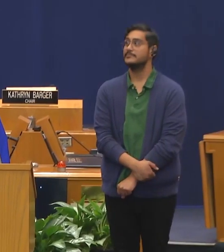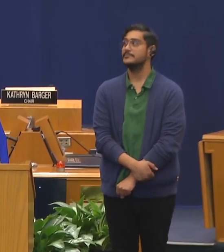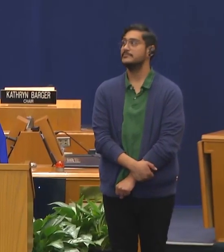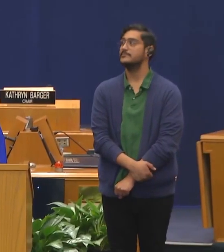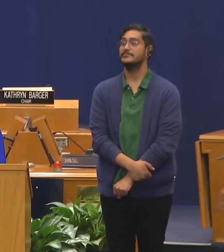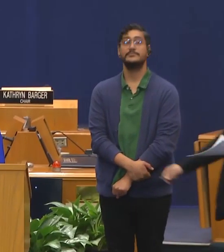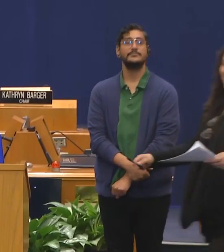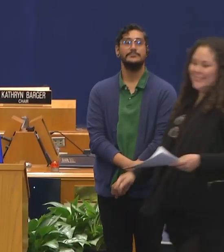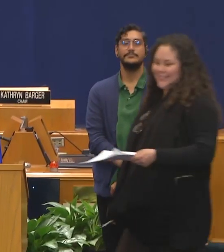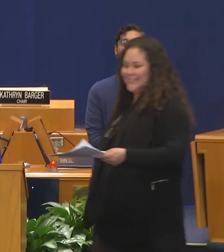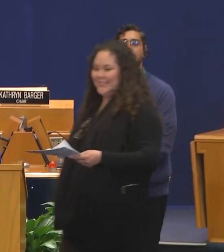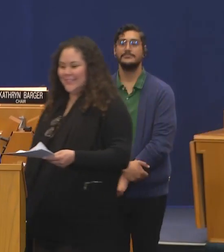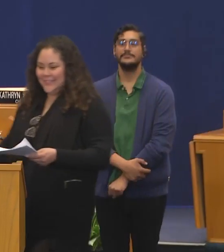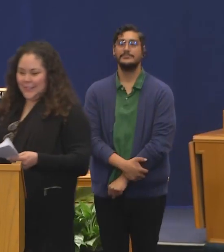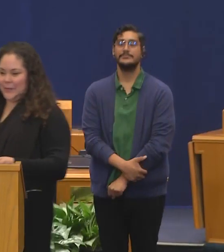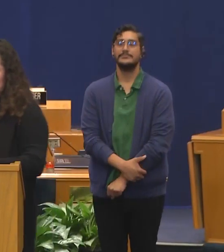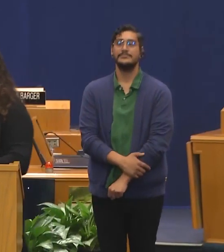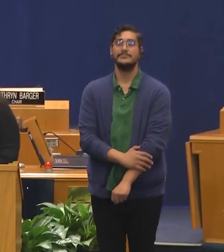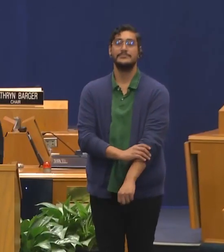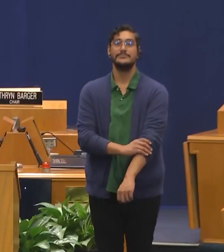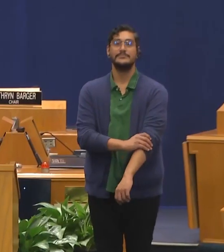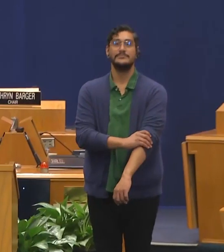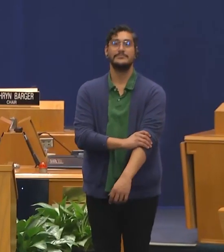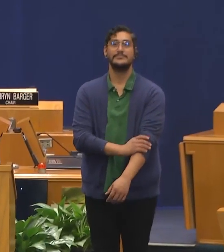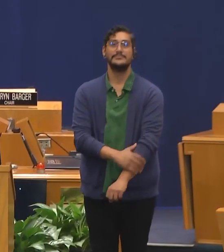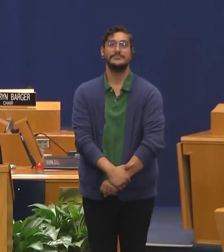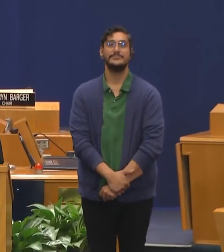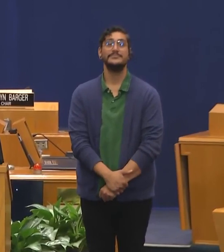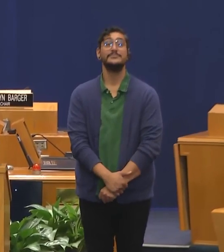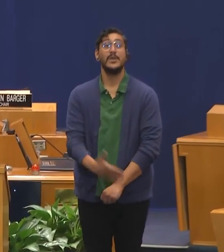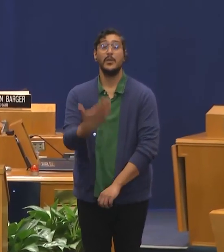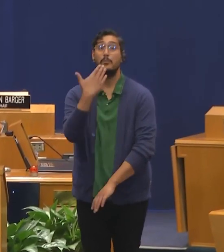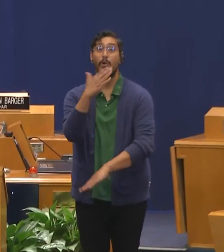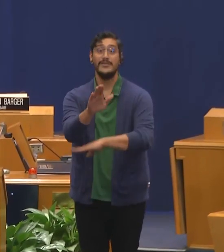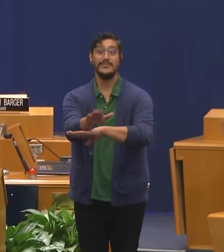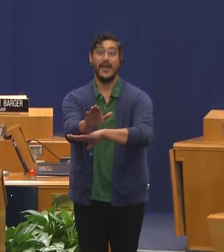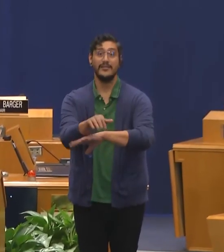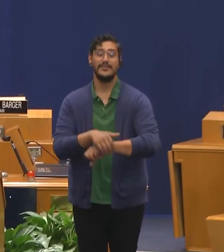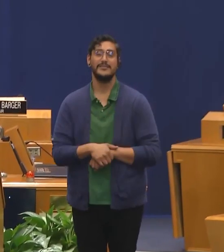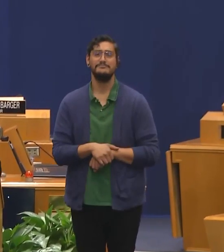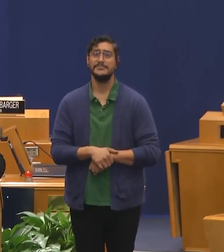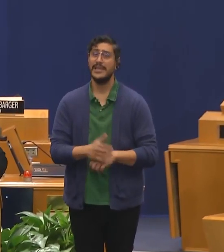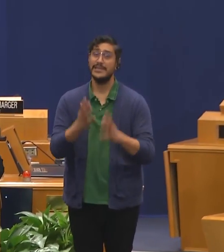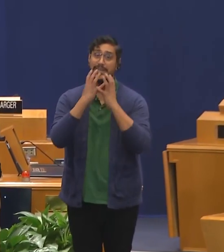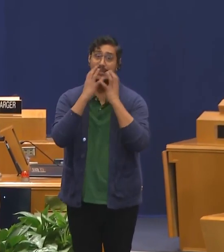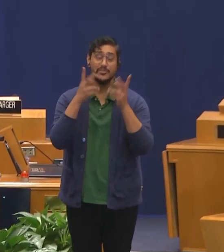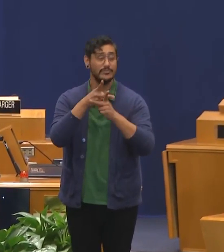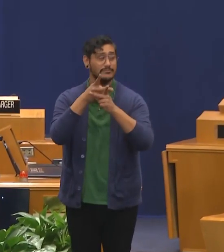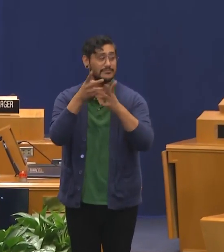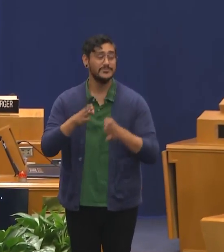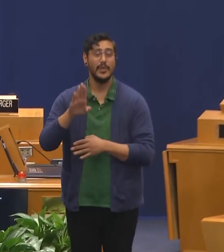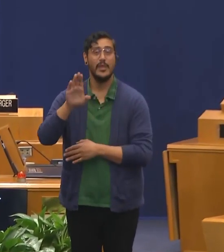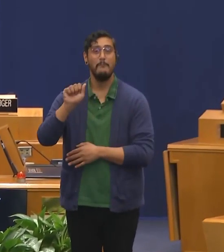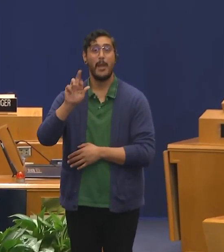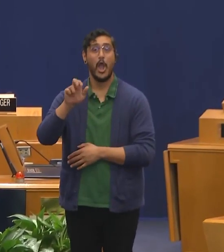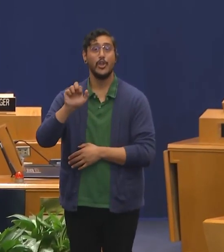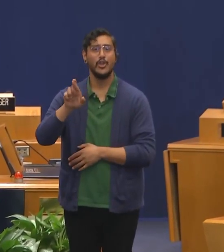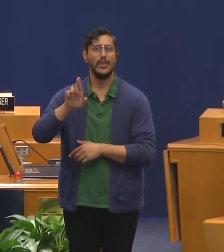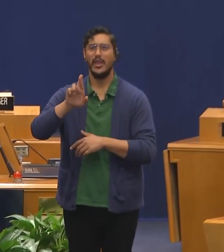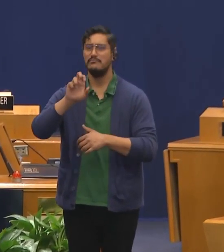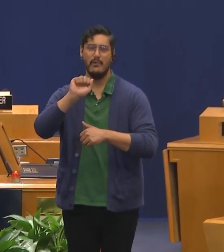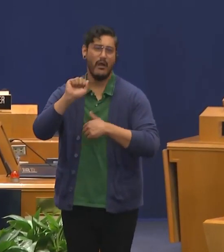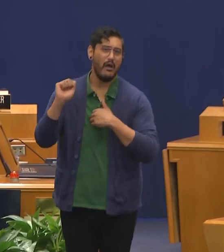Buenas tardes. Gracias a la supervisora Barger y a toda la Junta